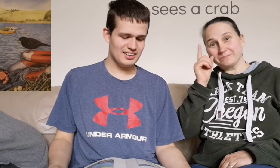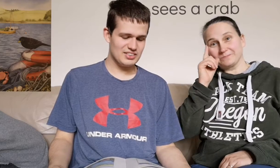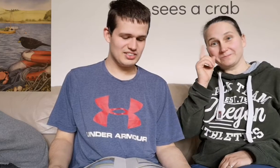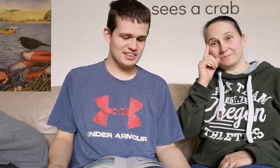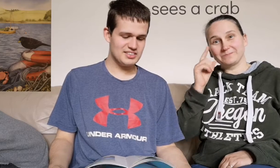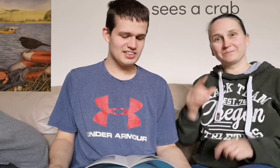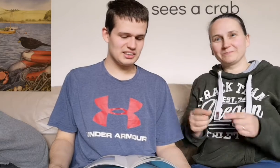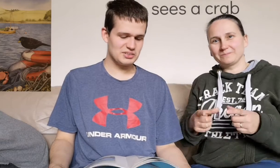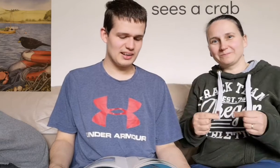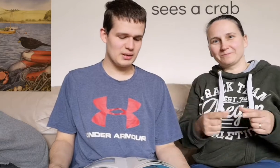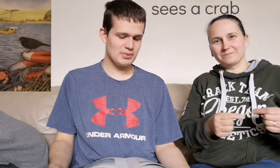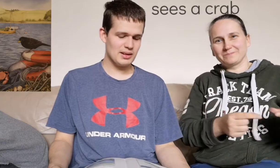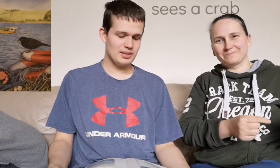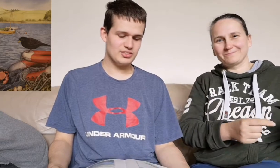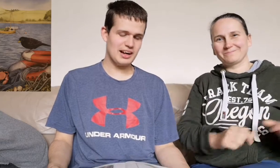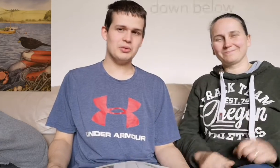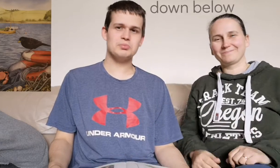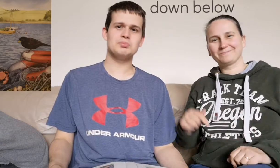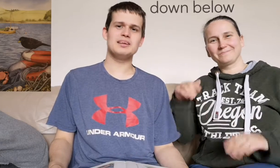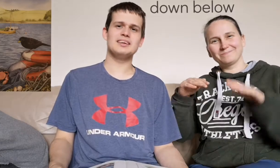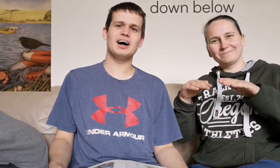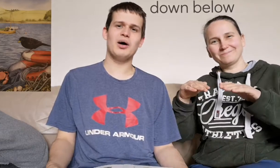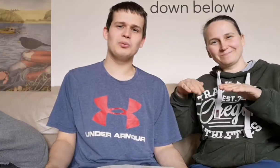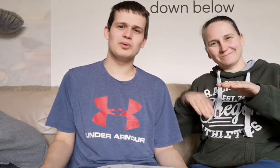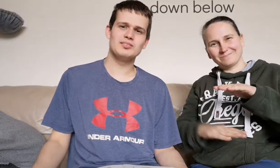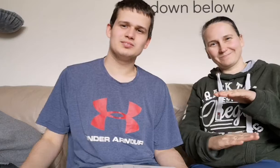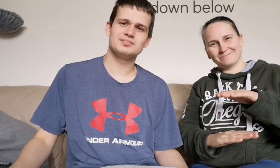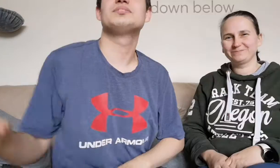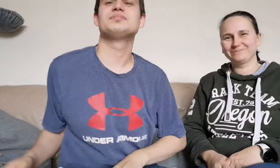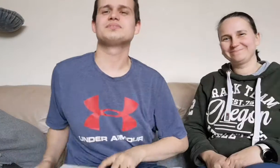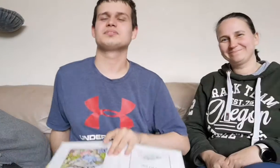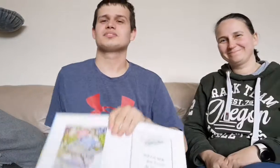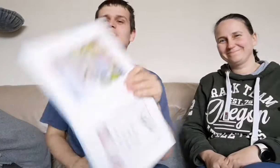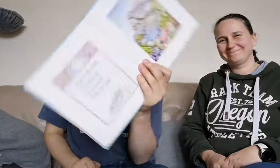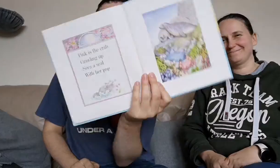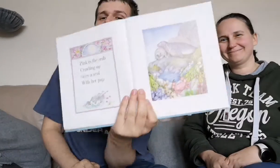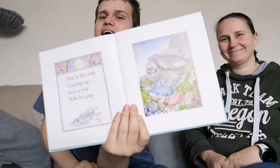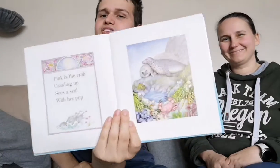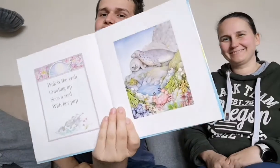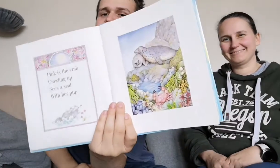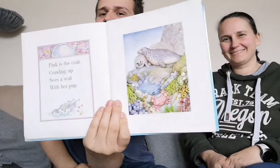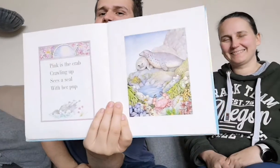Sees a crab down below. Page seven.